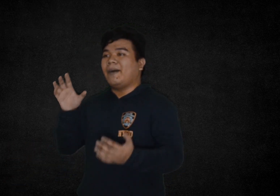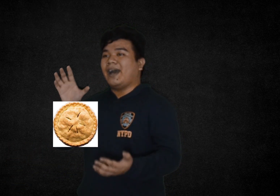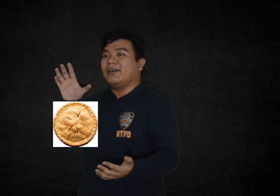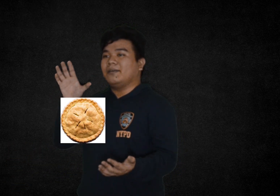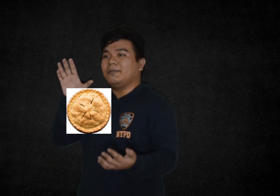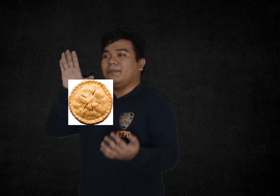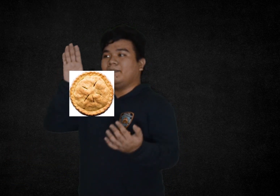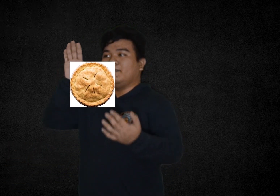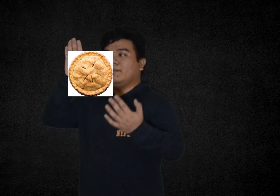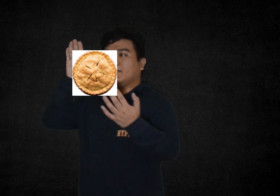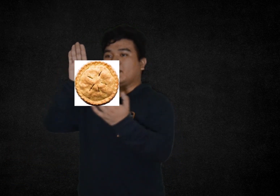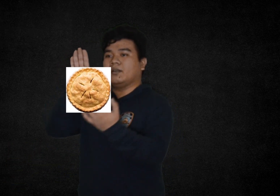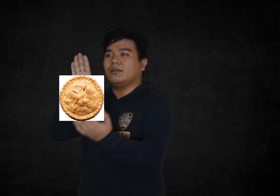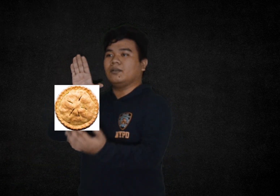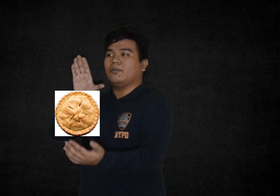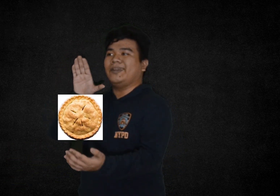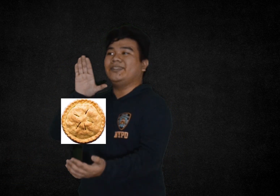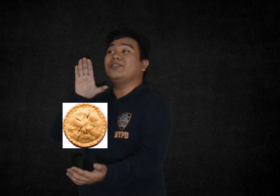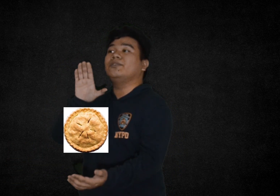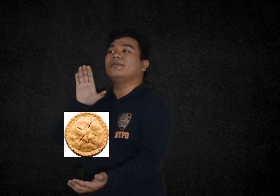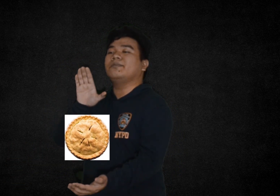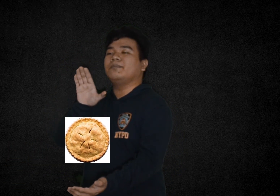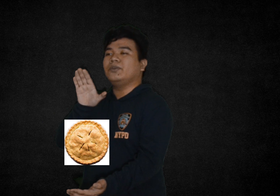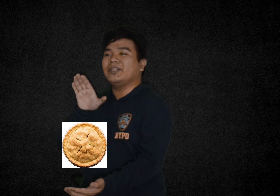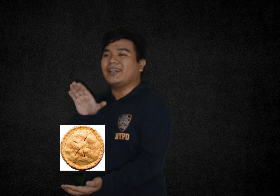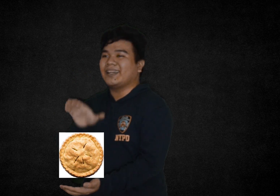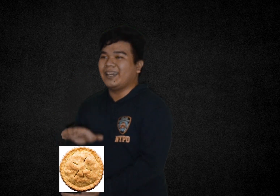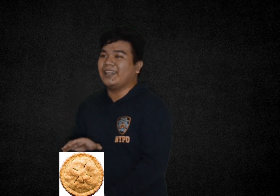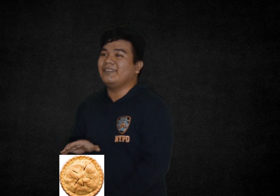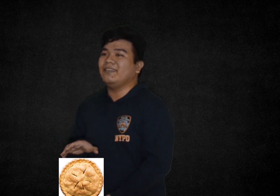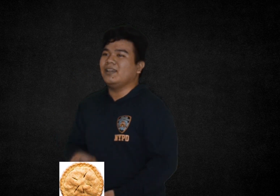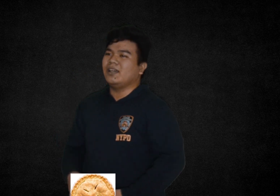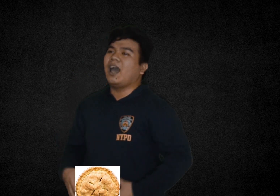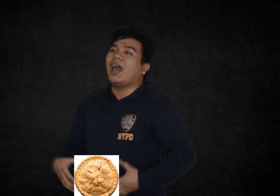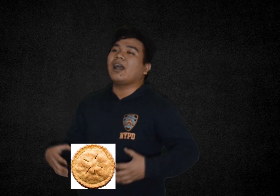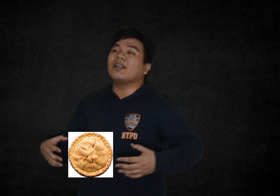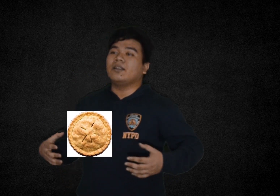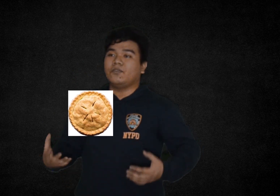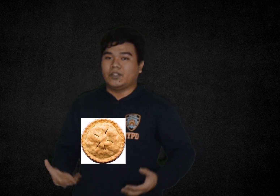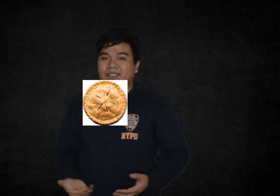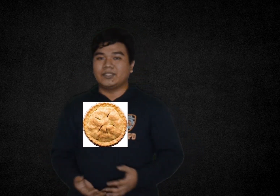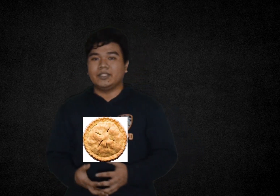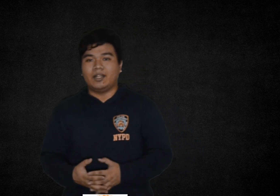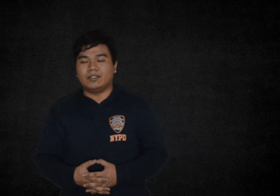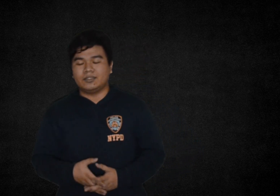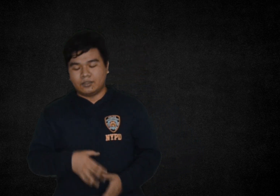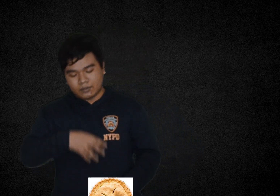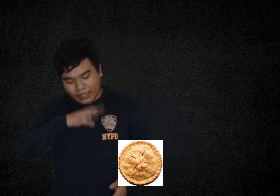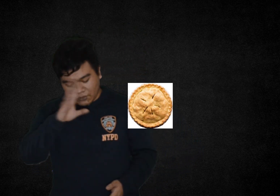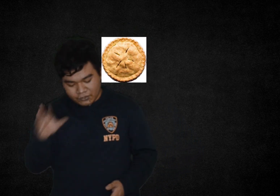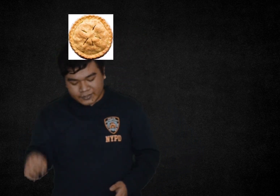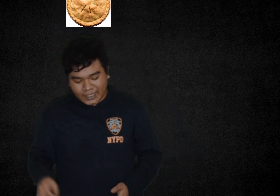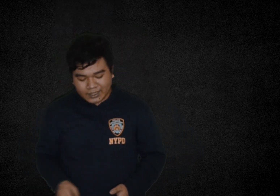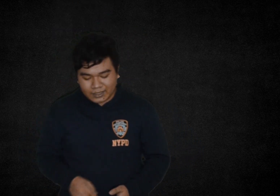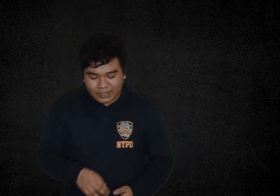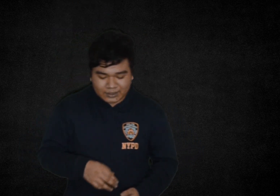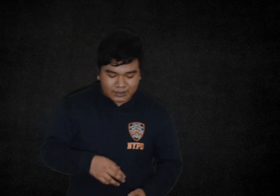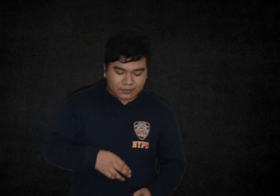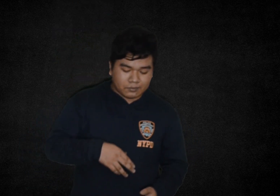pie, when you put it again, it forms a circle. So enough of that, let's move